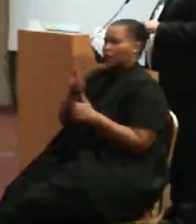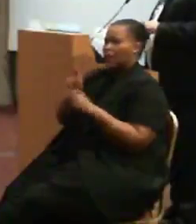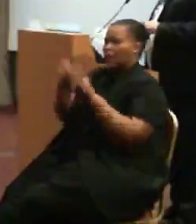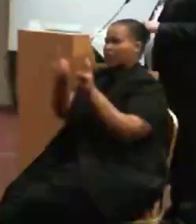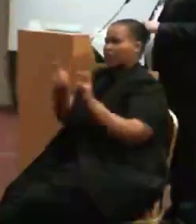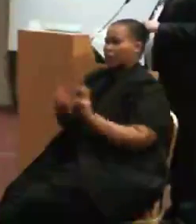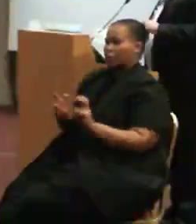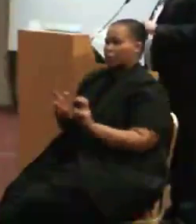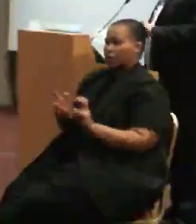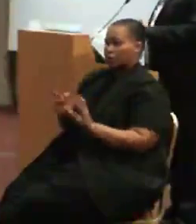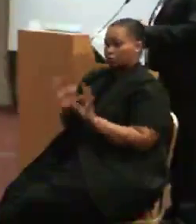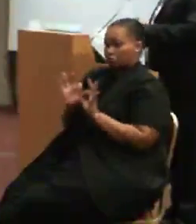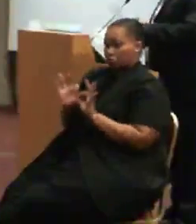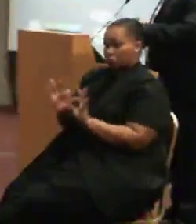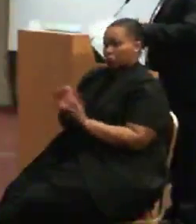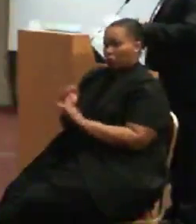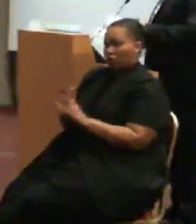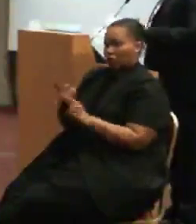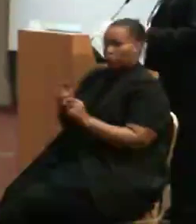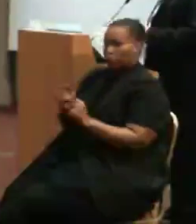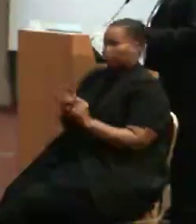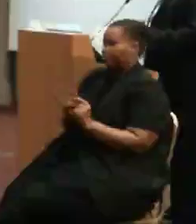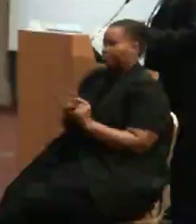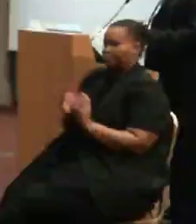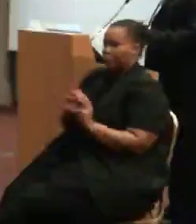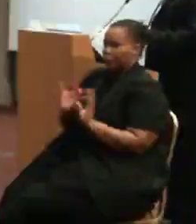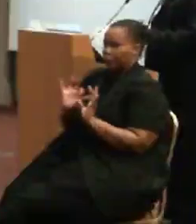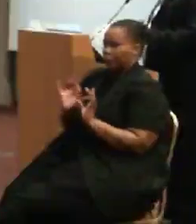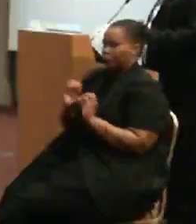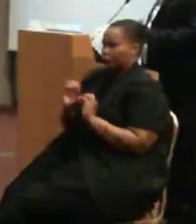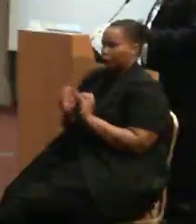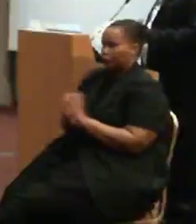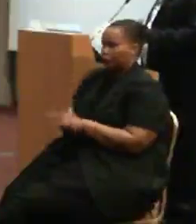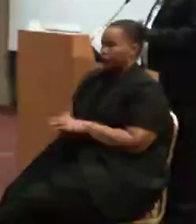is anything but prudently managed.